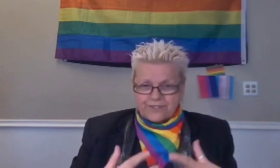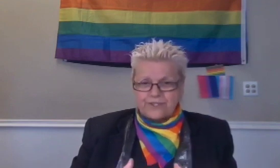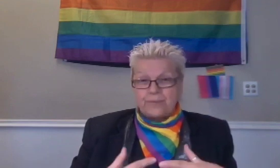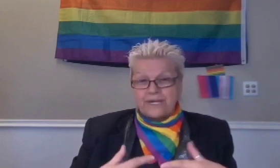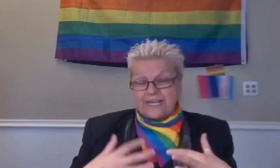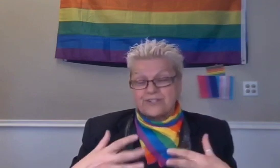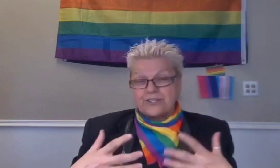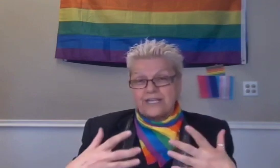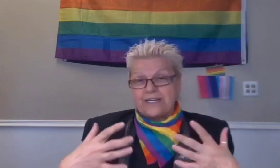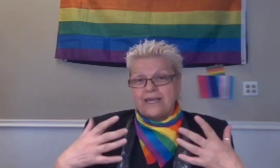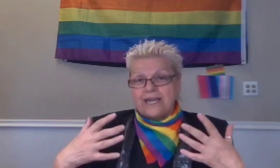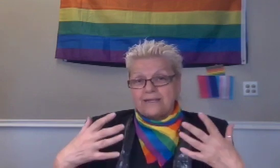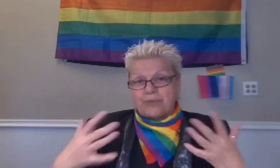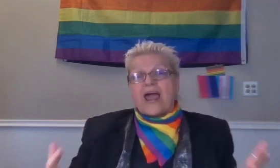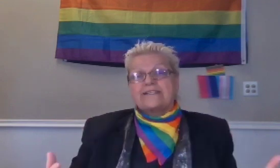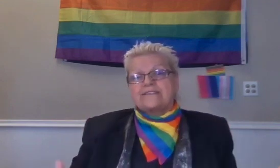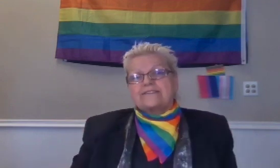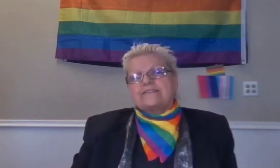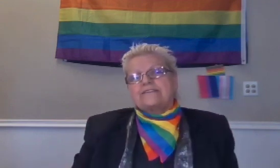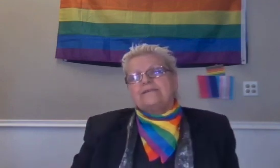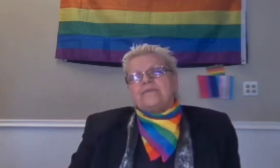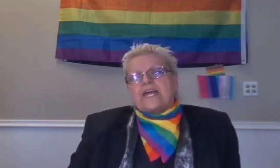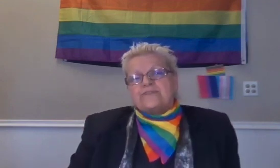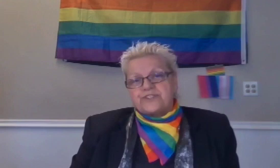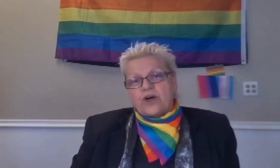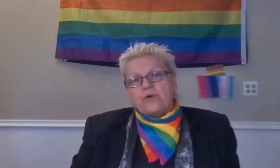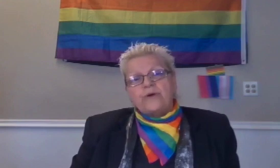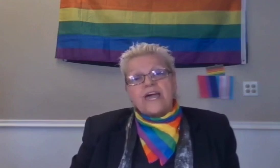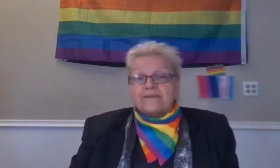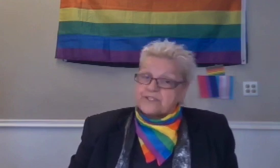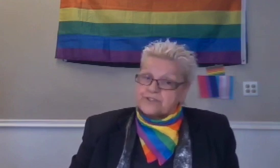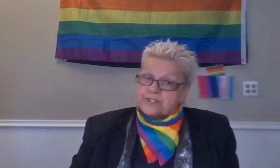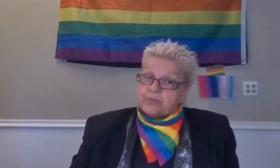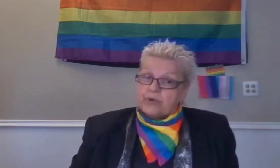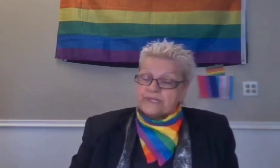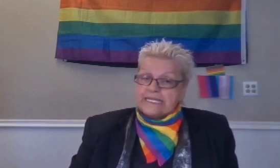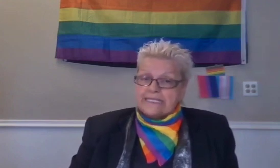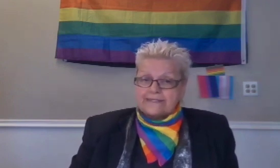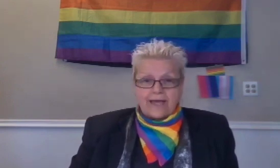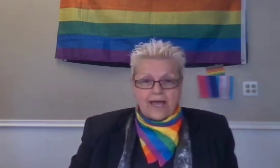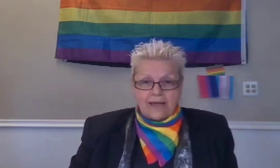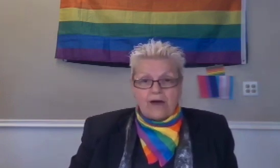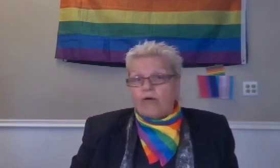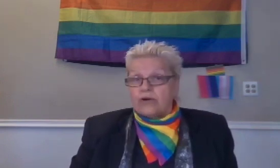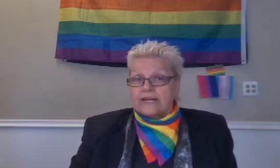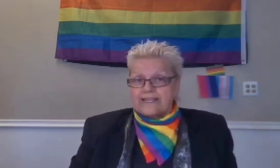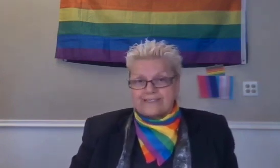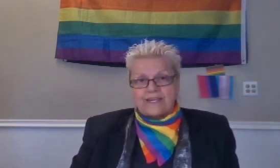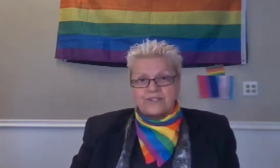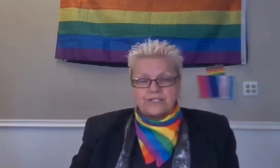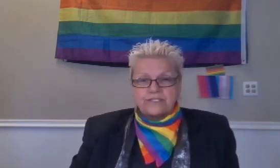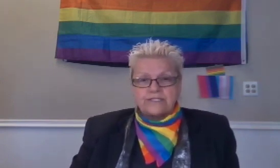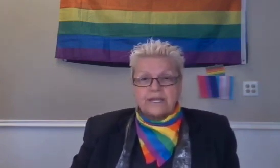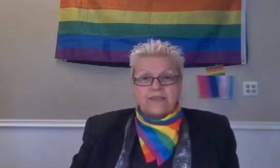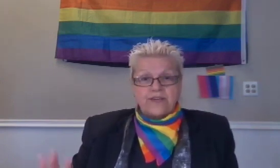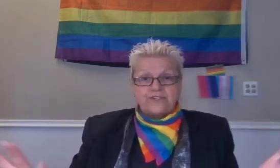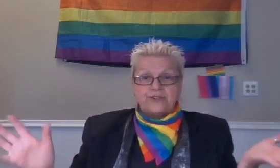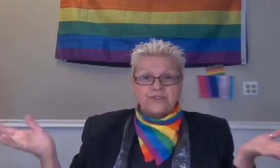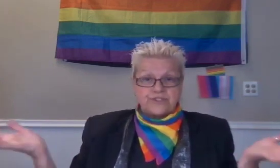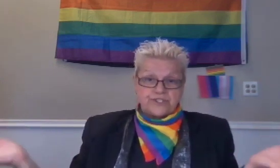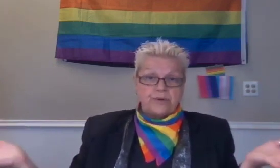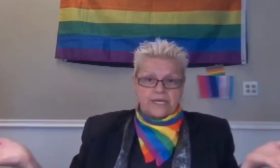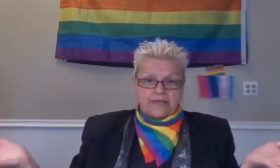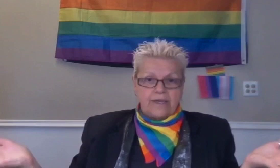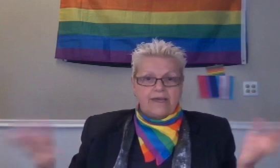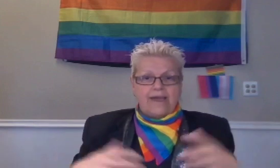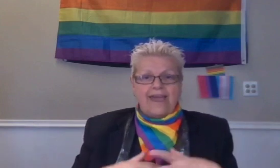of discriminatory practices. And so we have to support these organizations that do